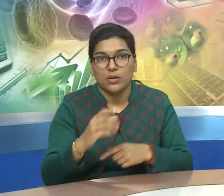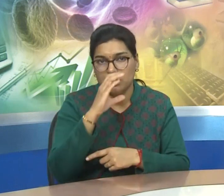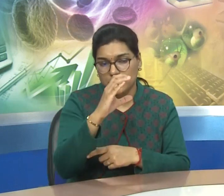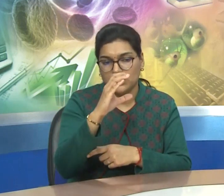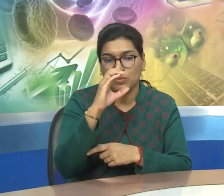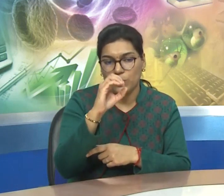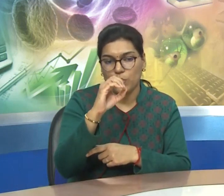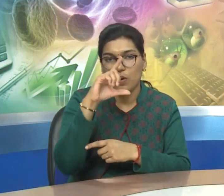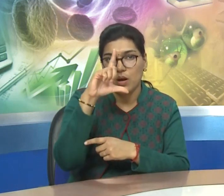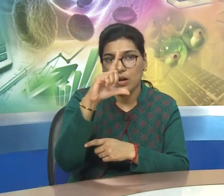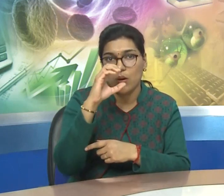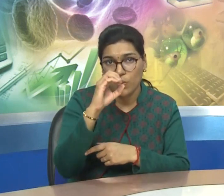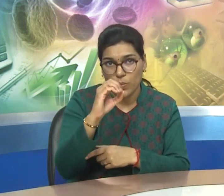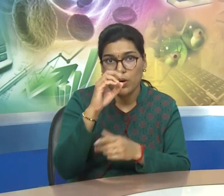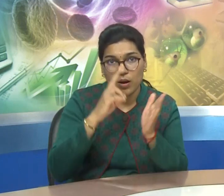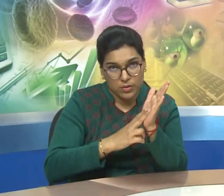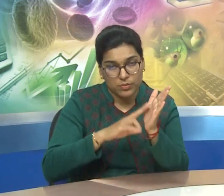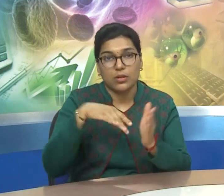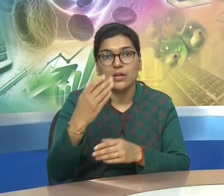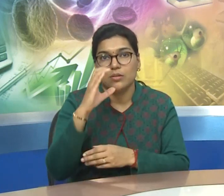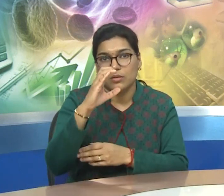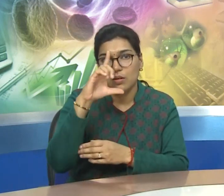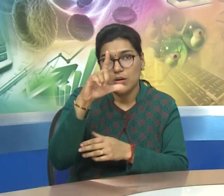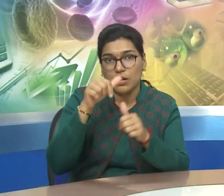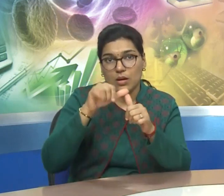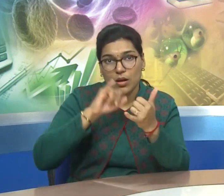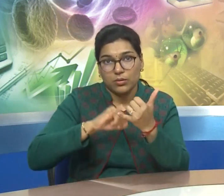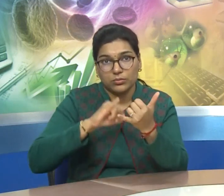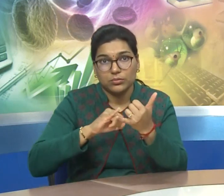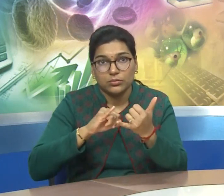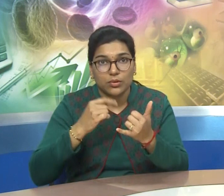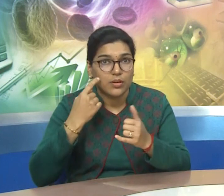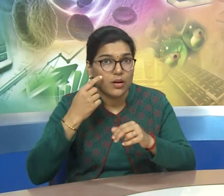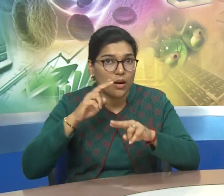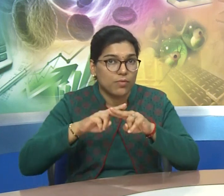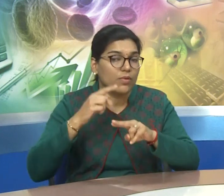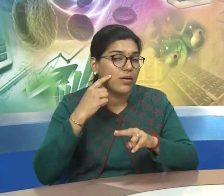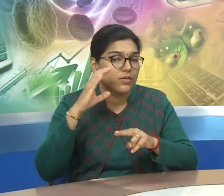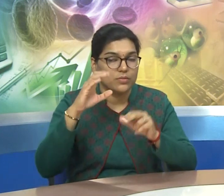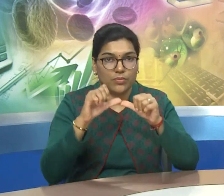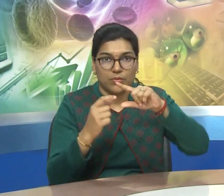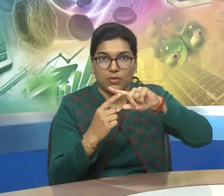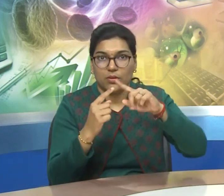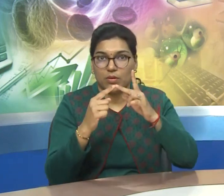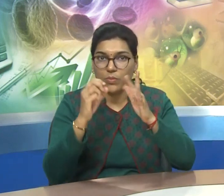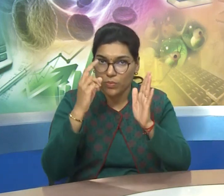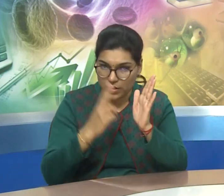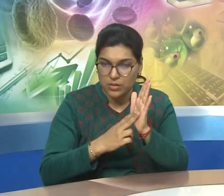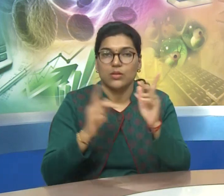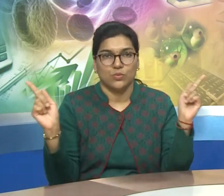colon classification. In short, we call it as CC. It is a kind of